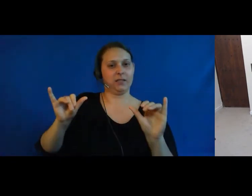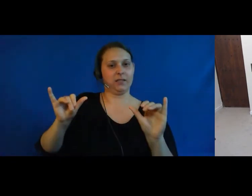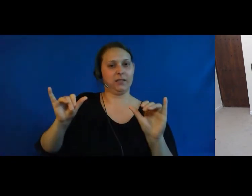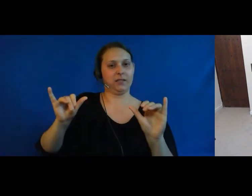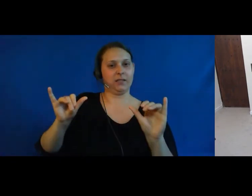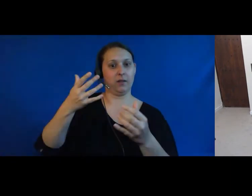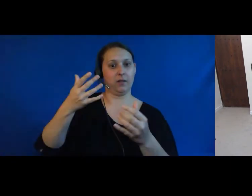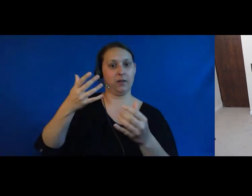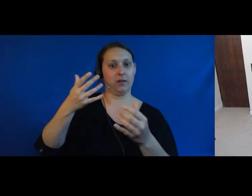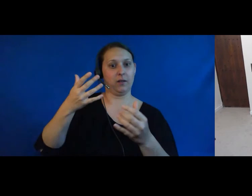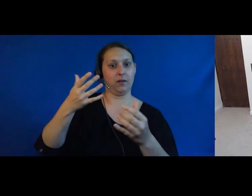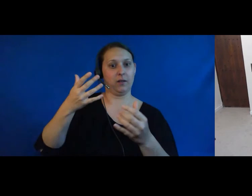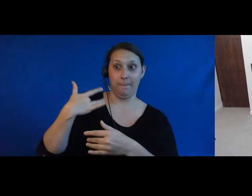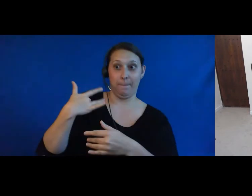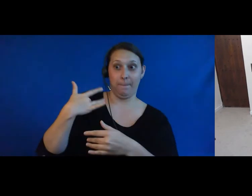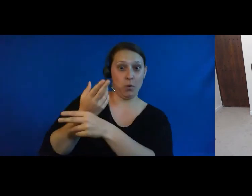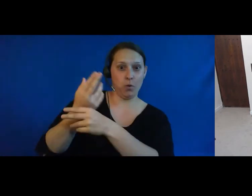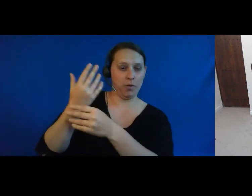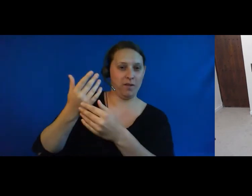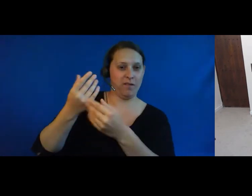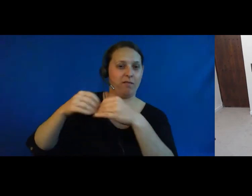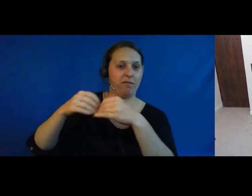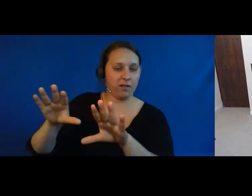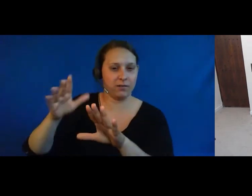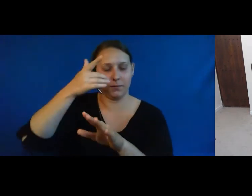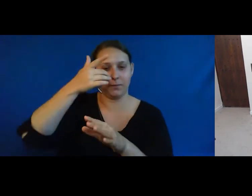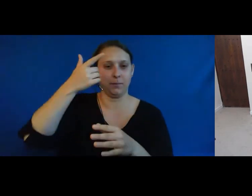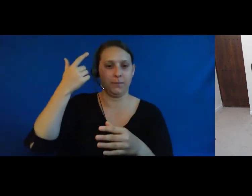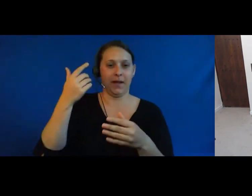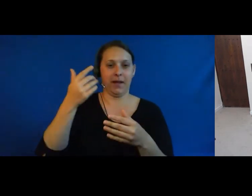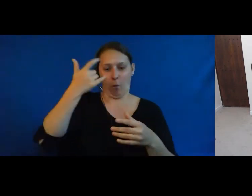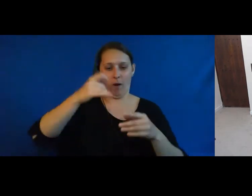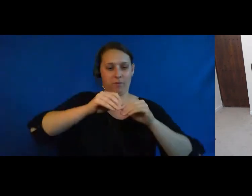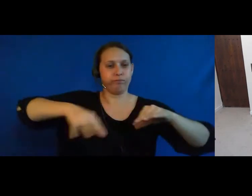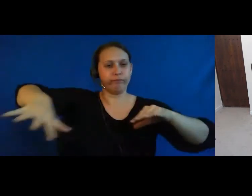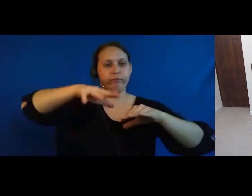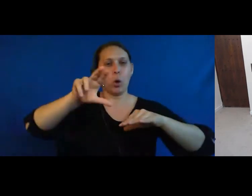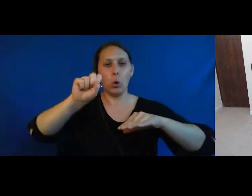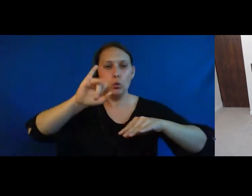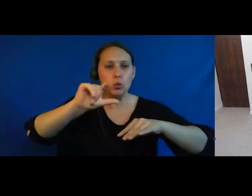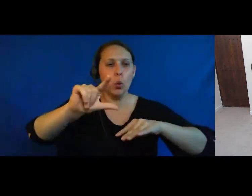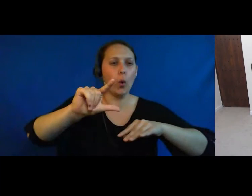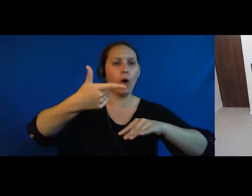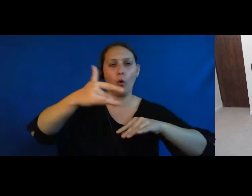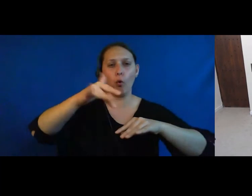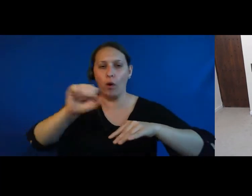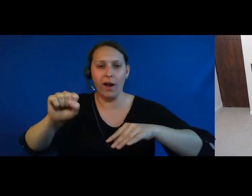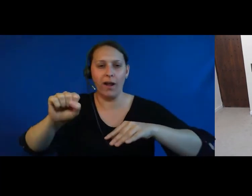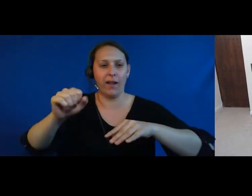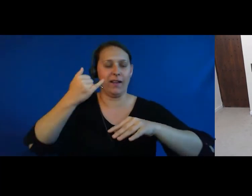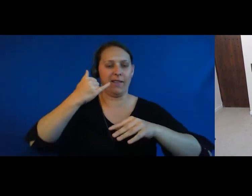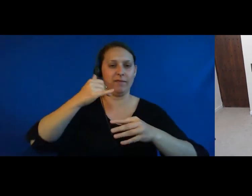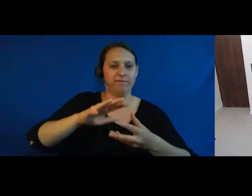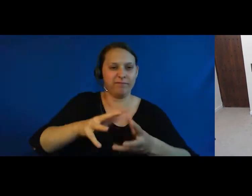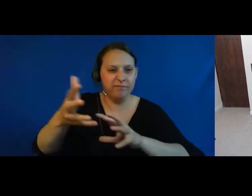provide, mainly through the disturbance of soils and grasslands and ground. They're a pest for